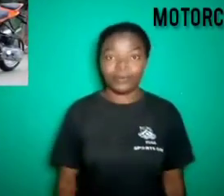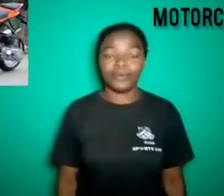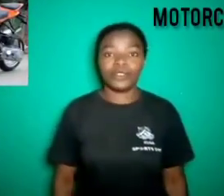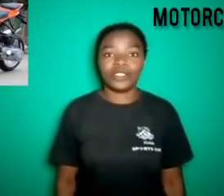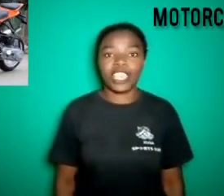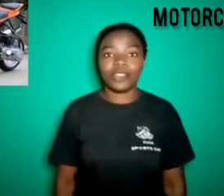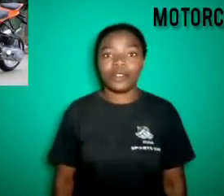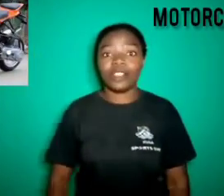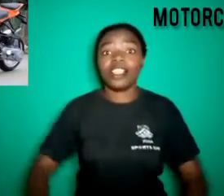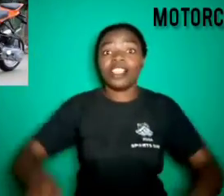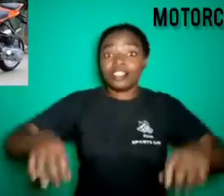Motorcycle.